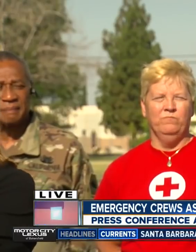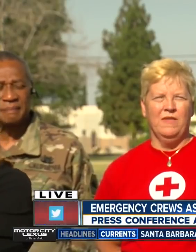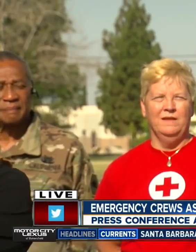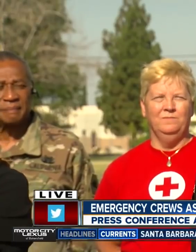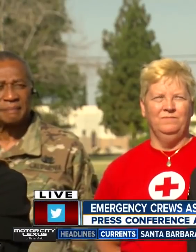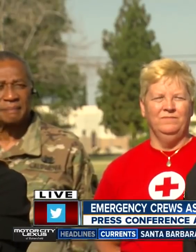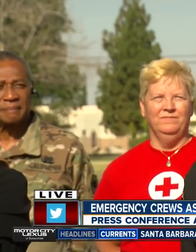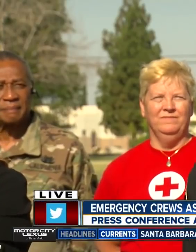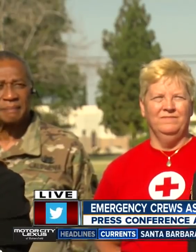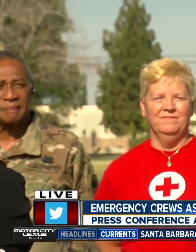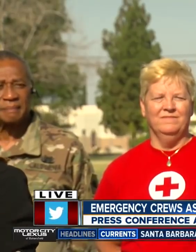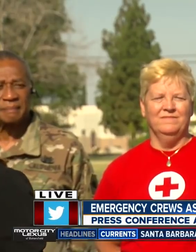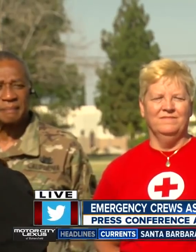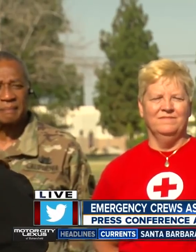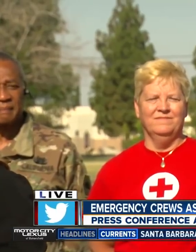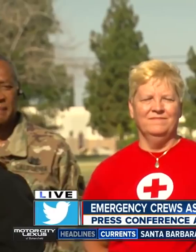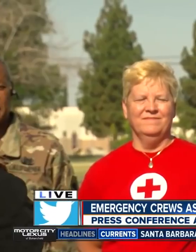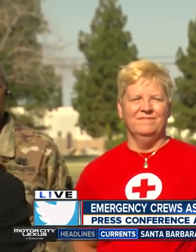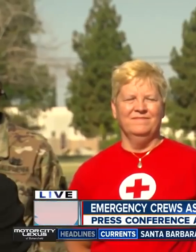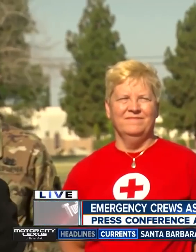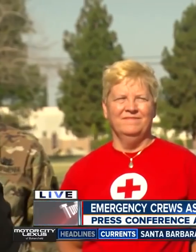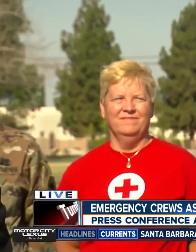But we have people in place